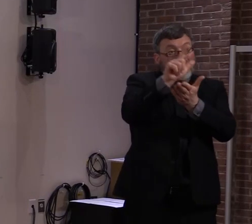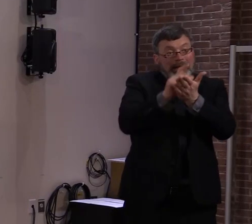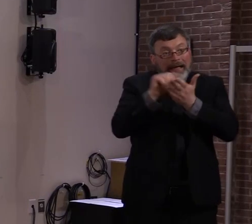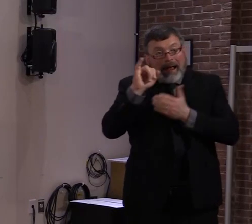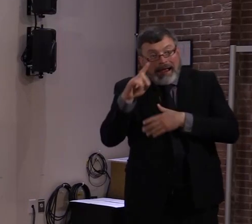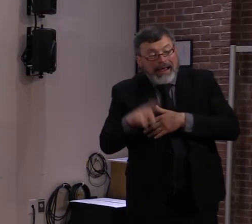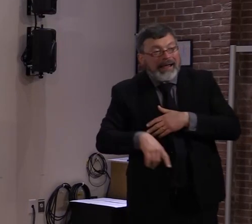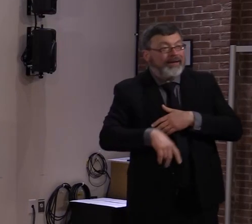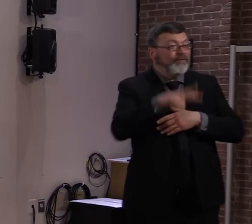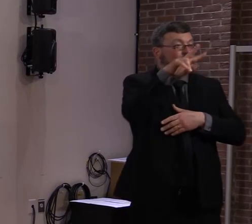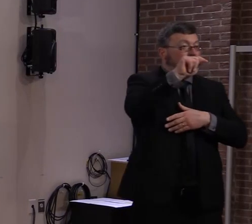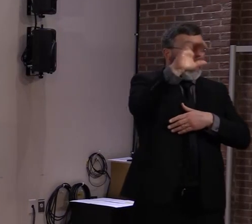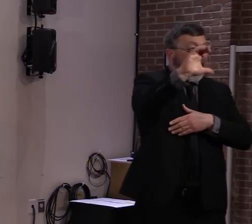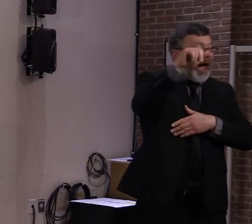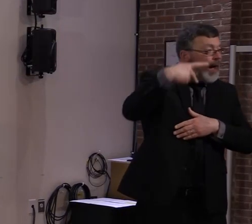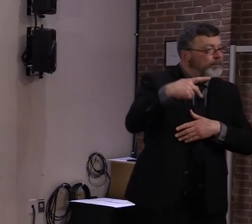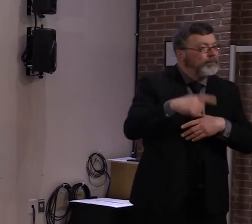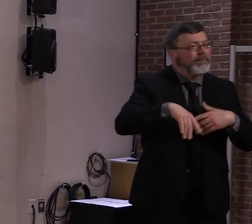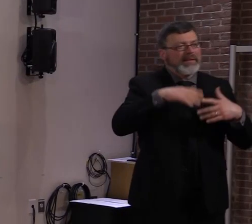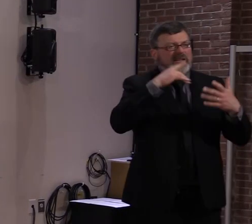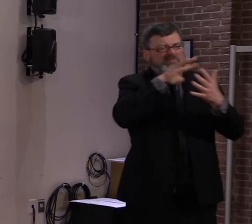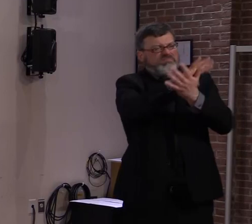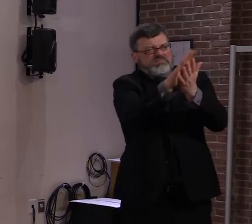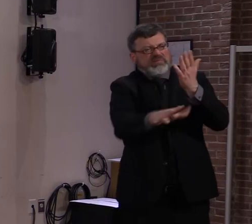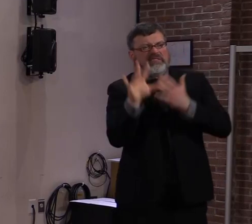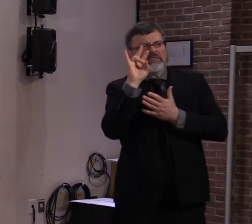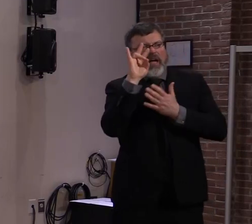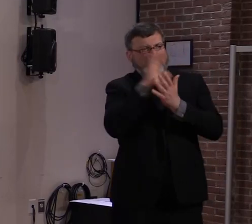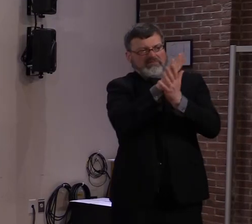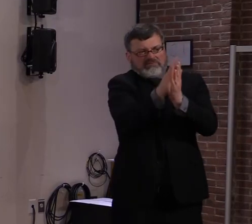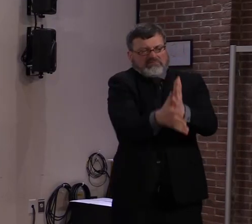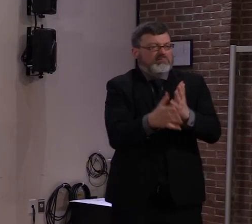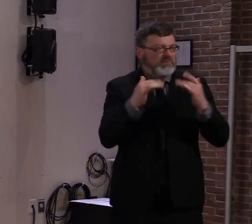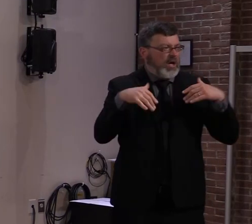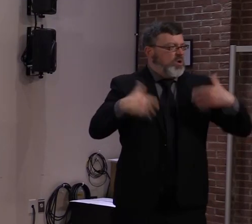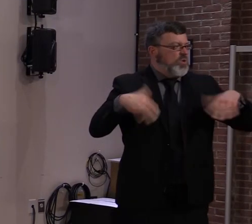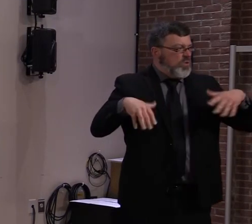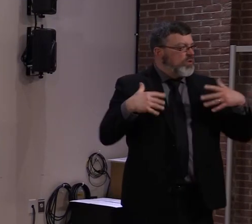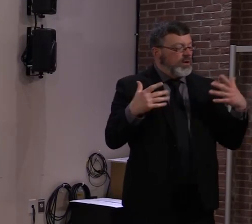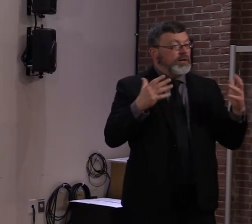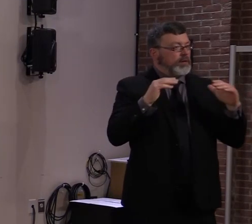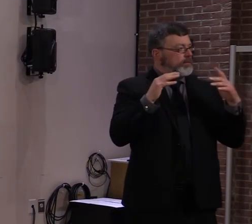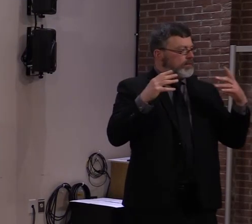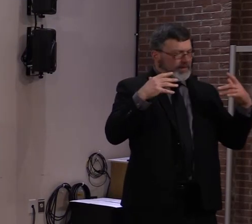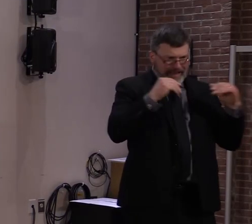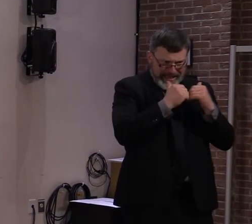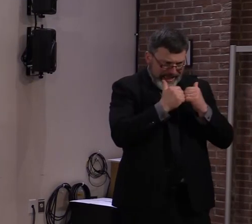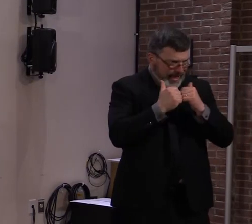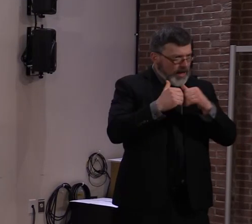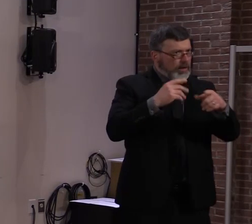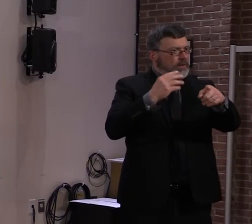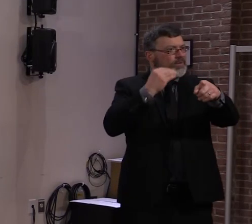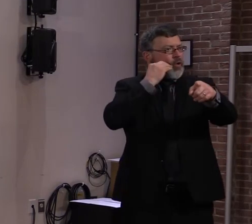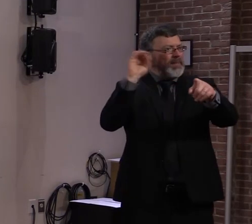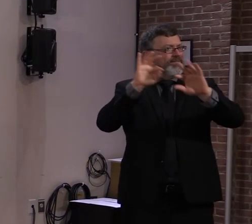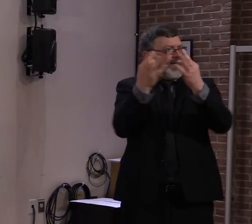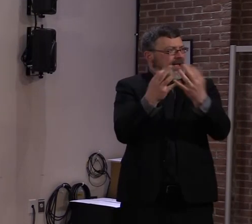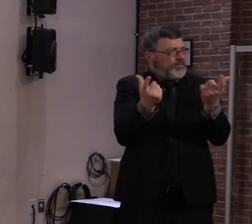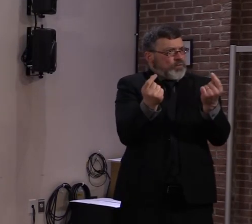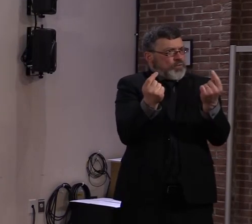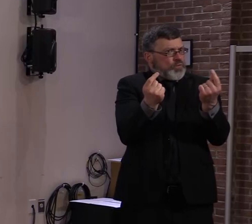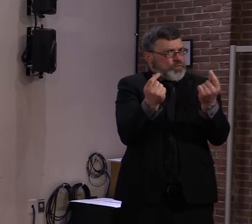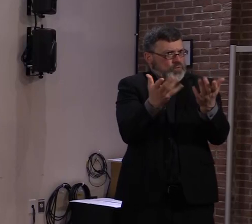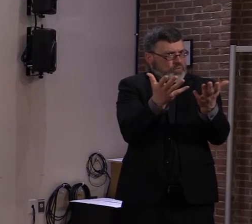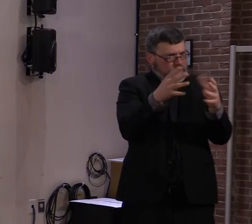and Groundworks Collaborative to develop the first step in the plan to transition individuals and families